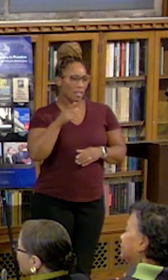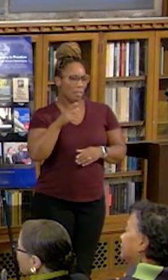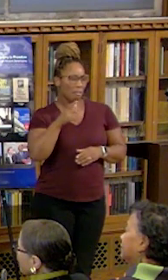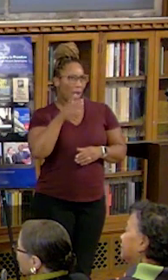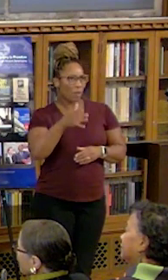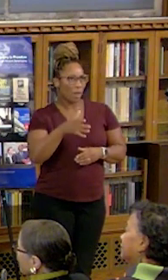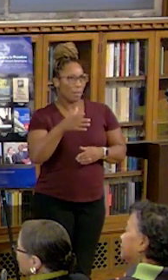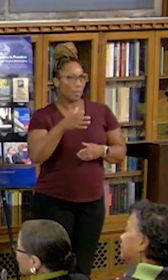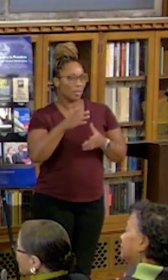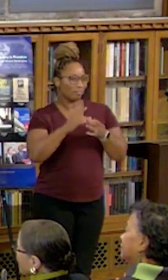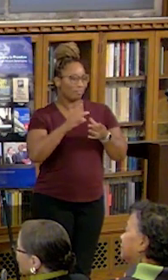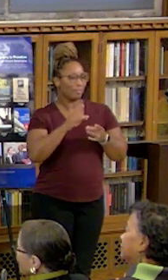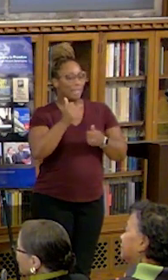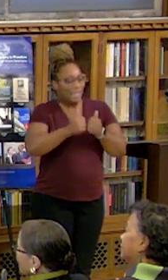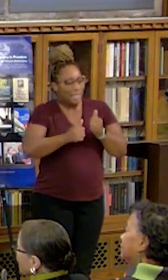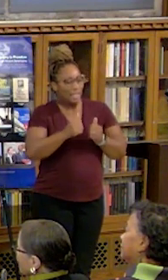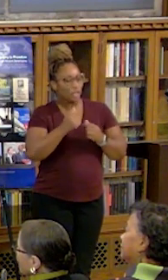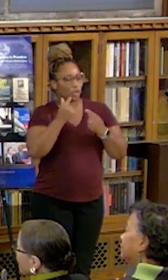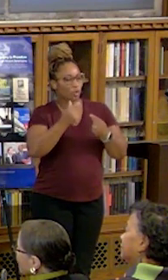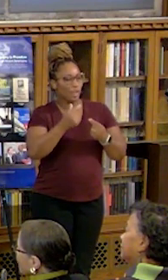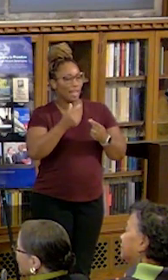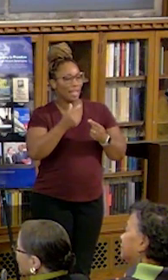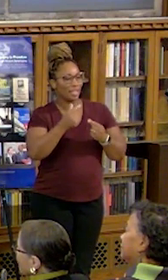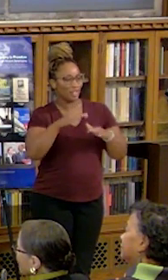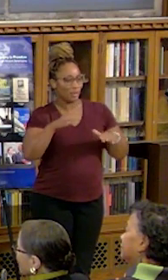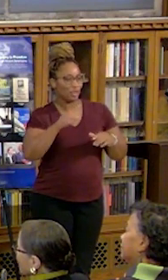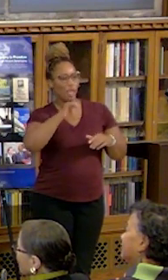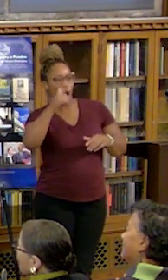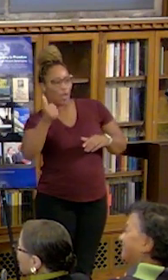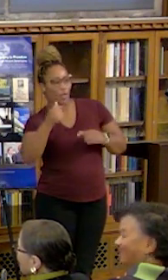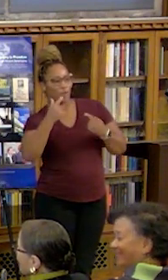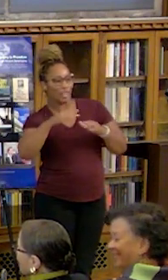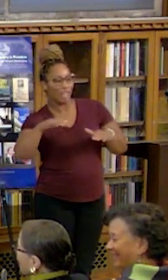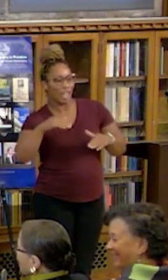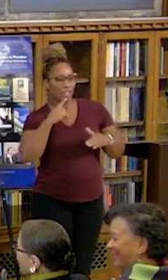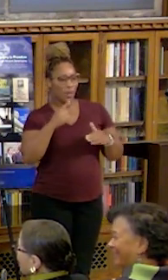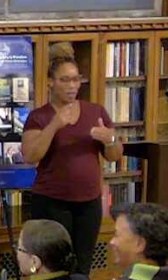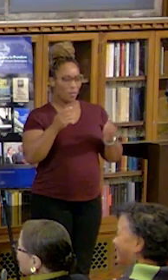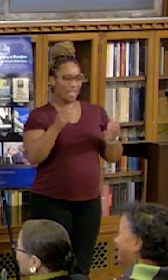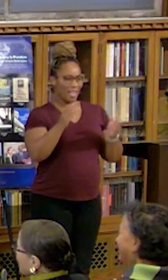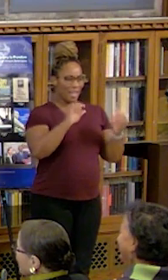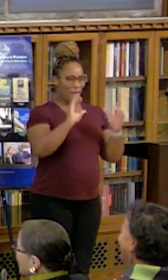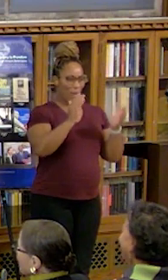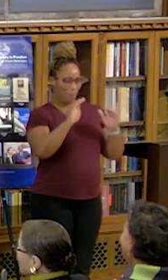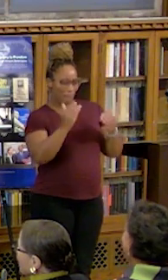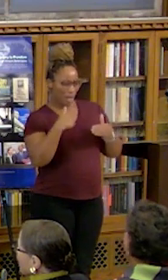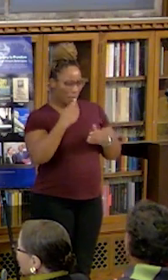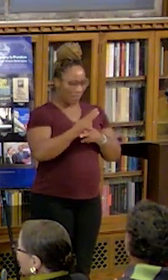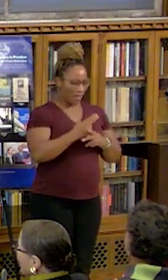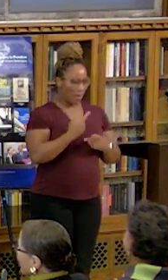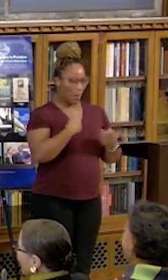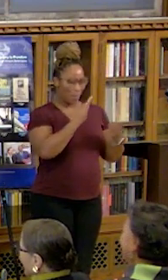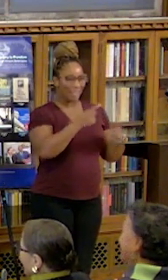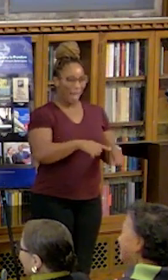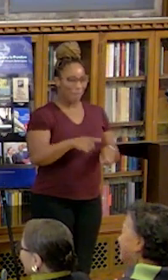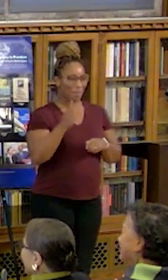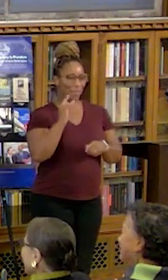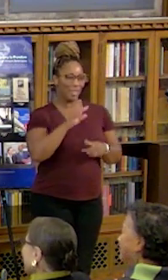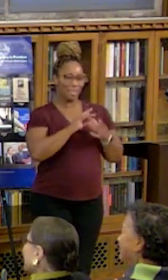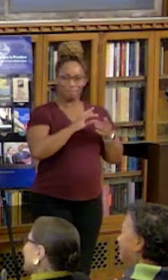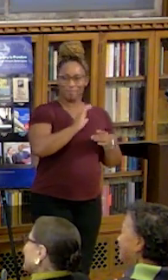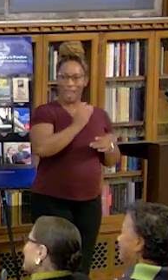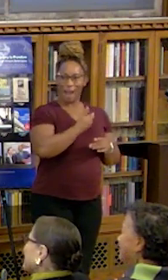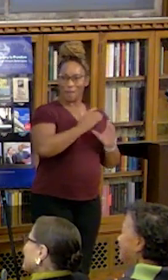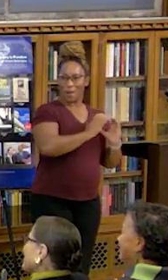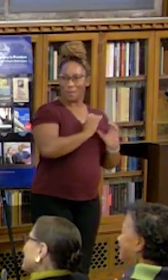talks about each grandchild to the other one so if we all put our stuff together we could all figure out what we were doing because she talked about